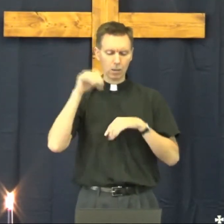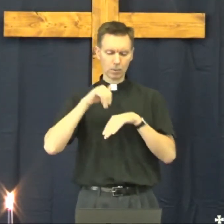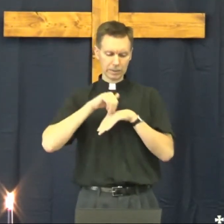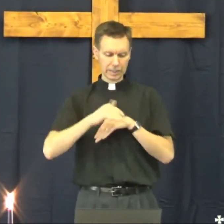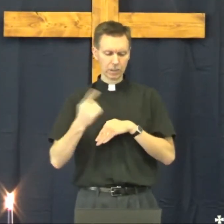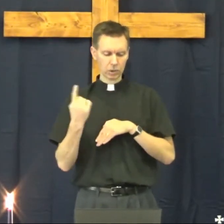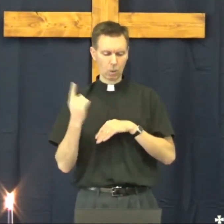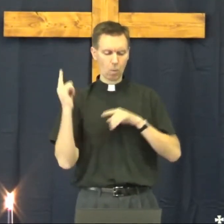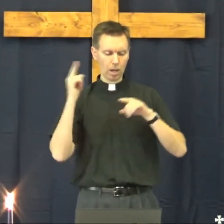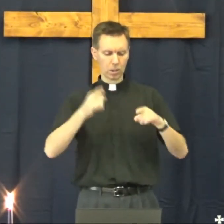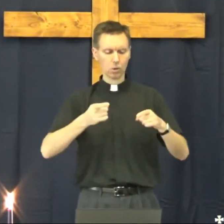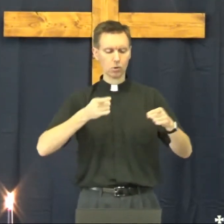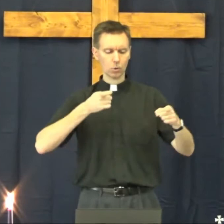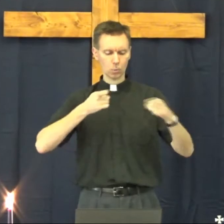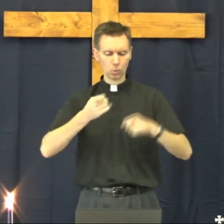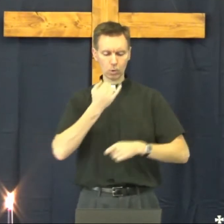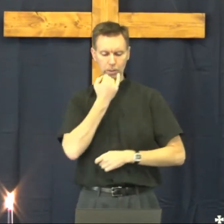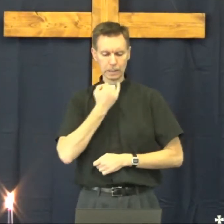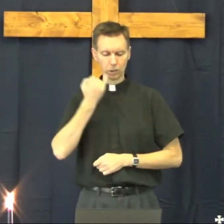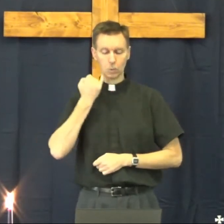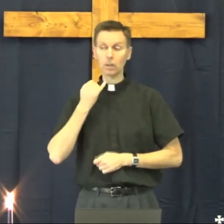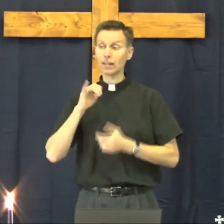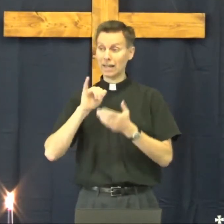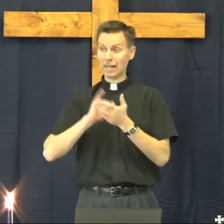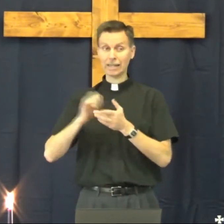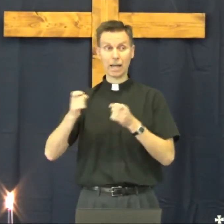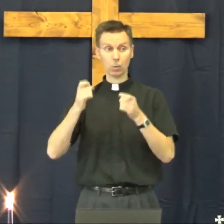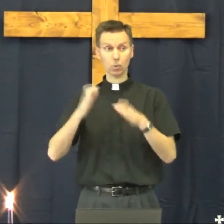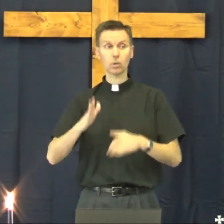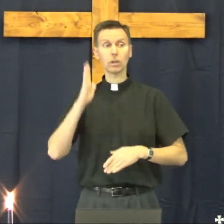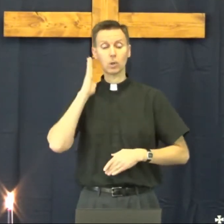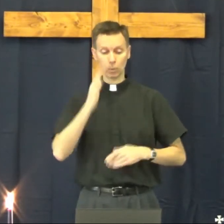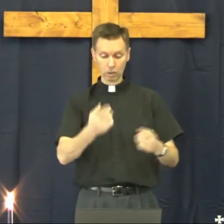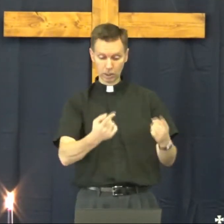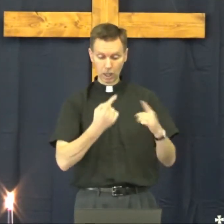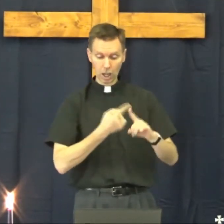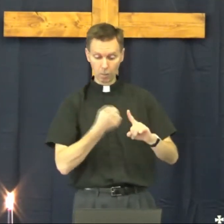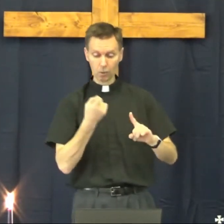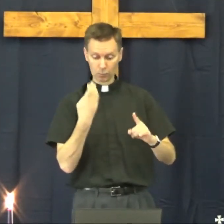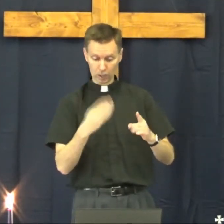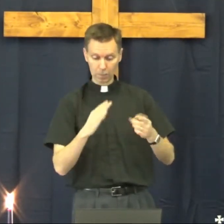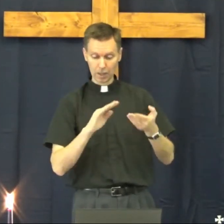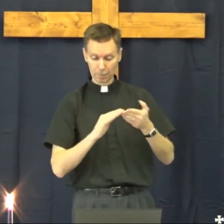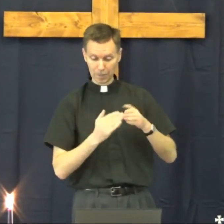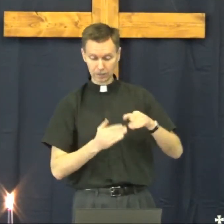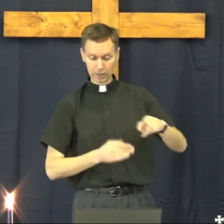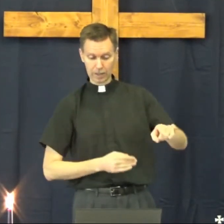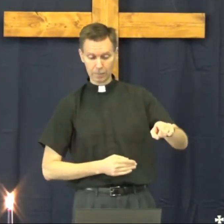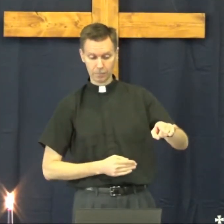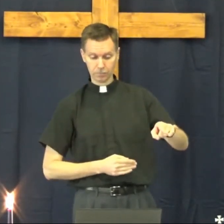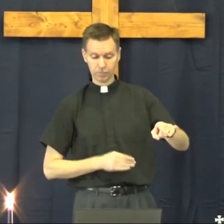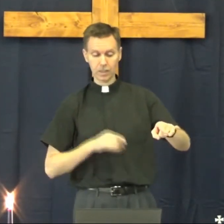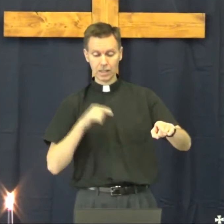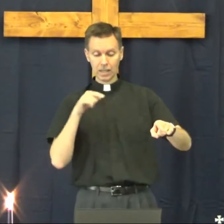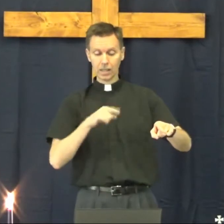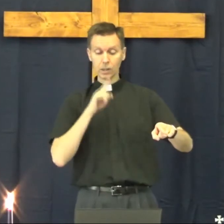will send someone to rule Israel, and that ruler will come from Bethlehem. He